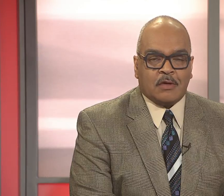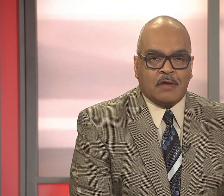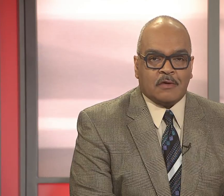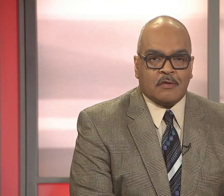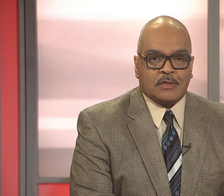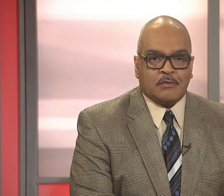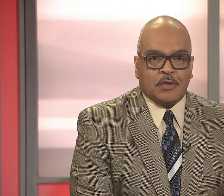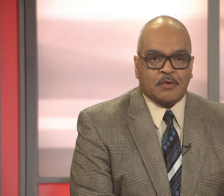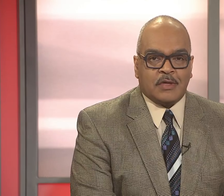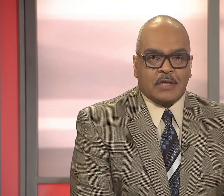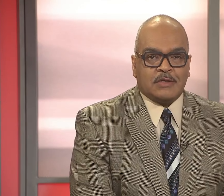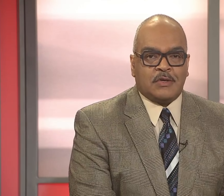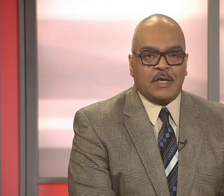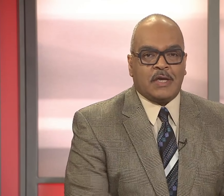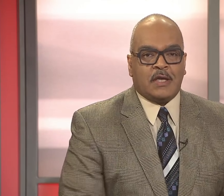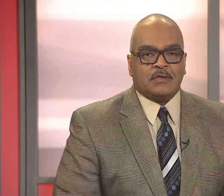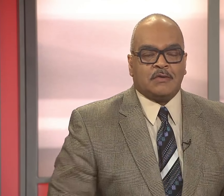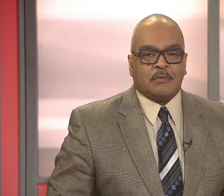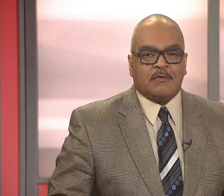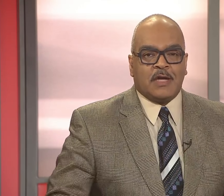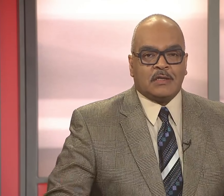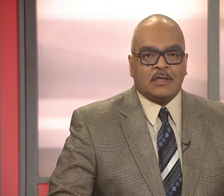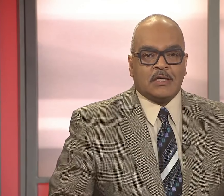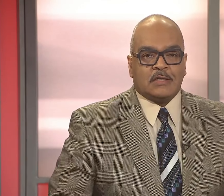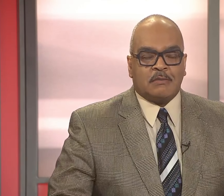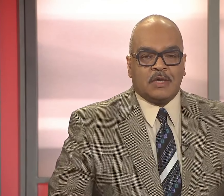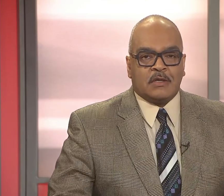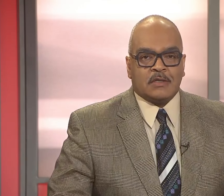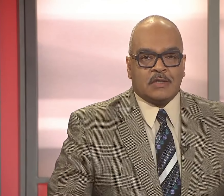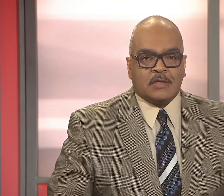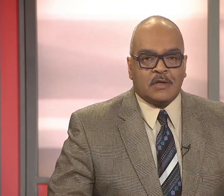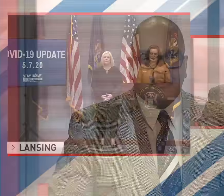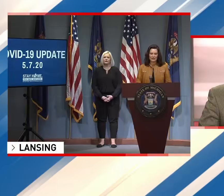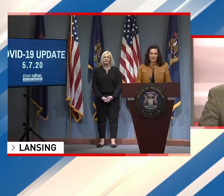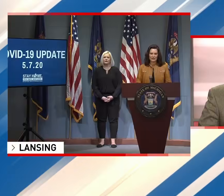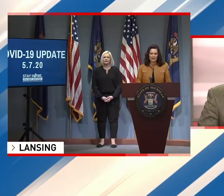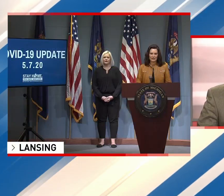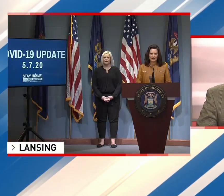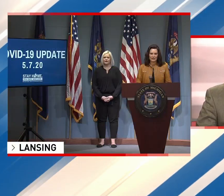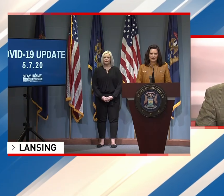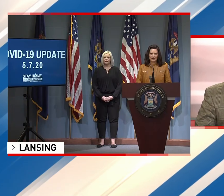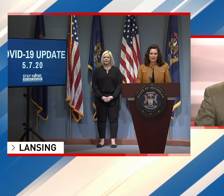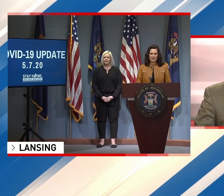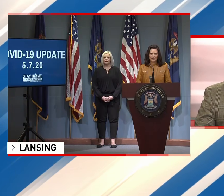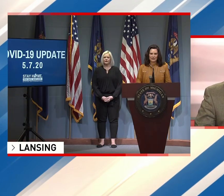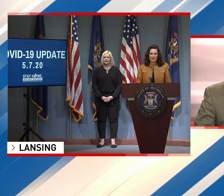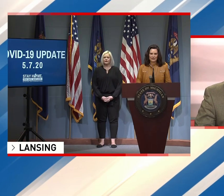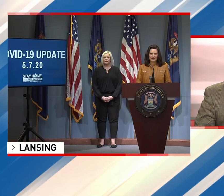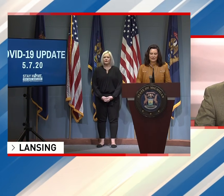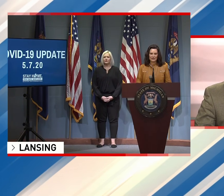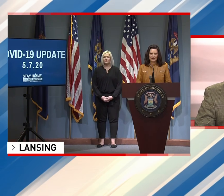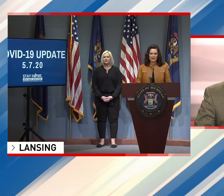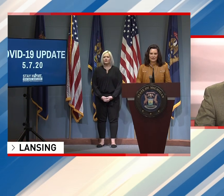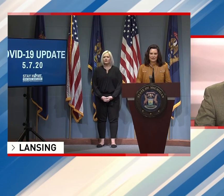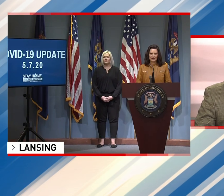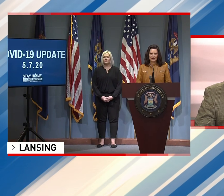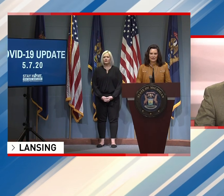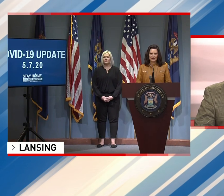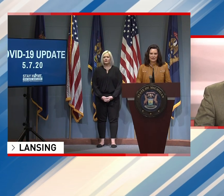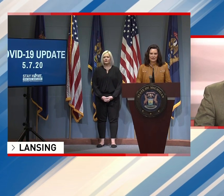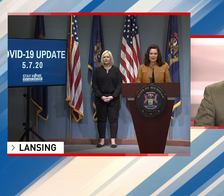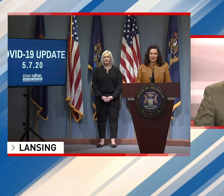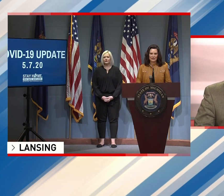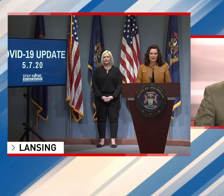Lansing now, where Governor Gretchen Whitmer and Dr. Joneigh Khaldun are providing the latest update on the state's COVID-19 response. You can see the governor is there at the